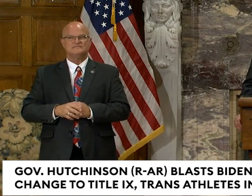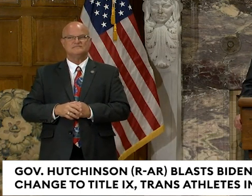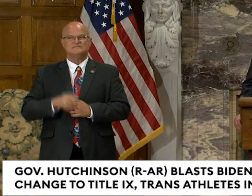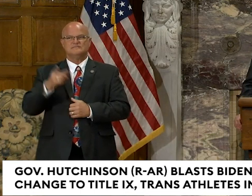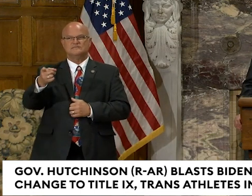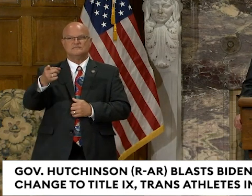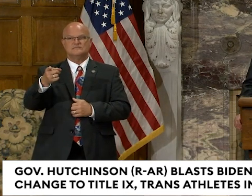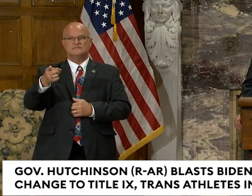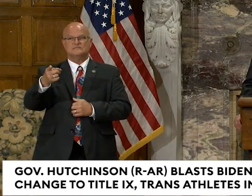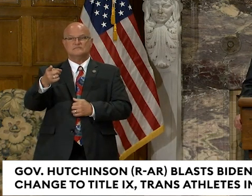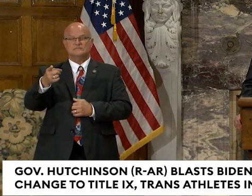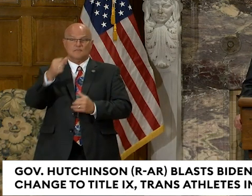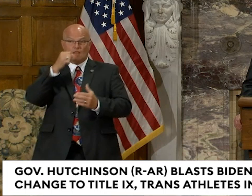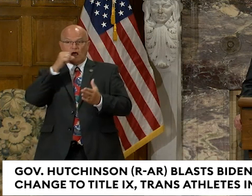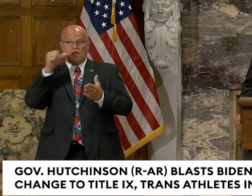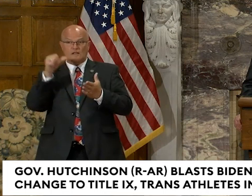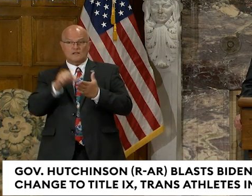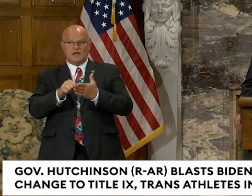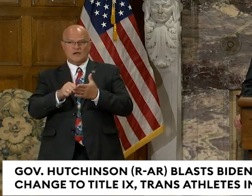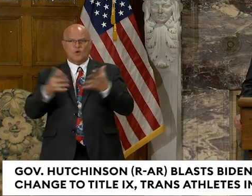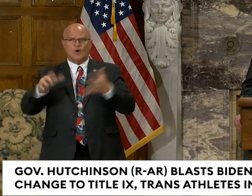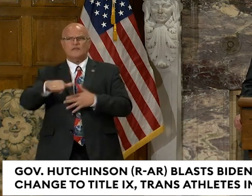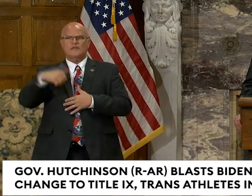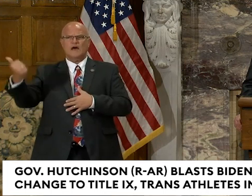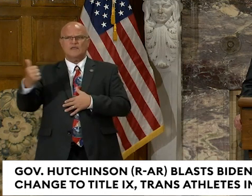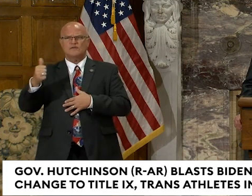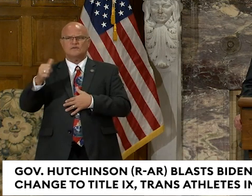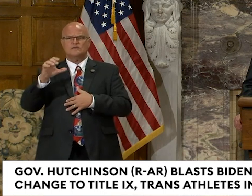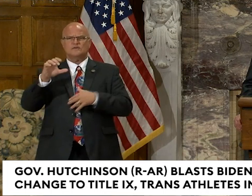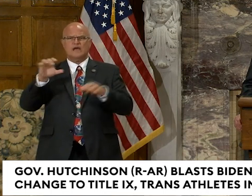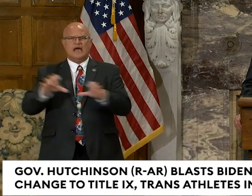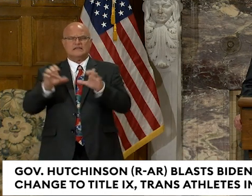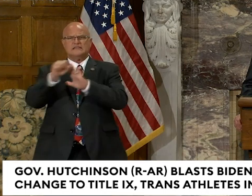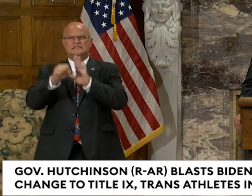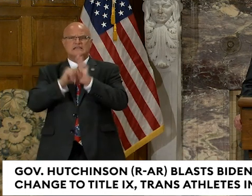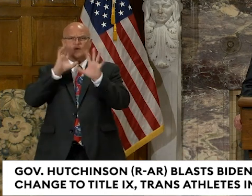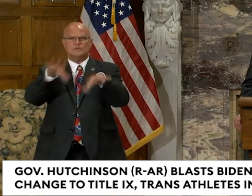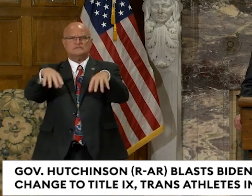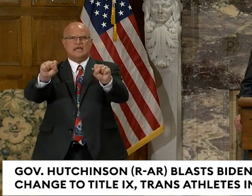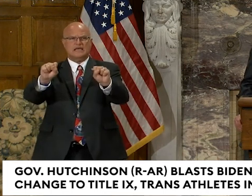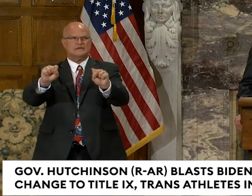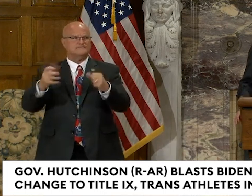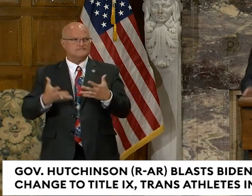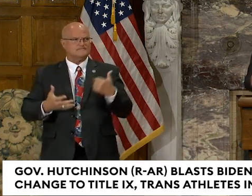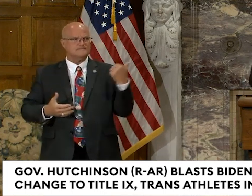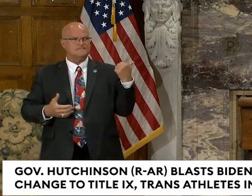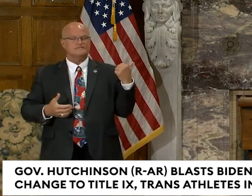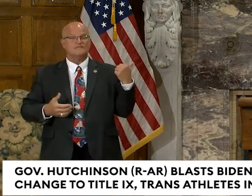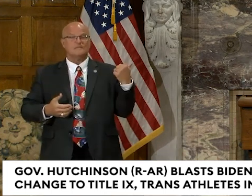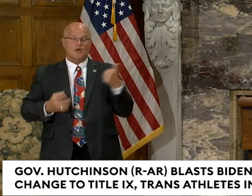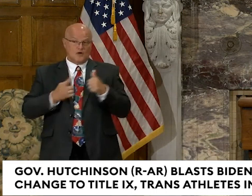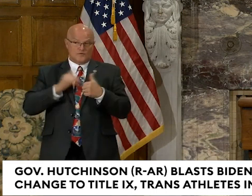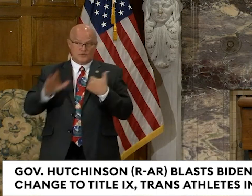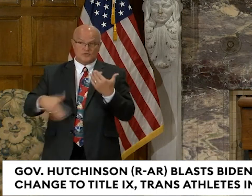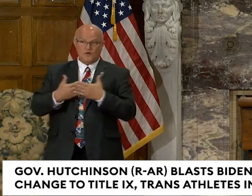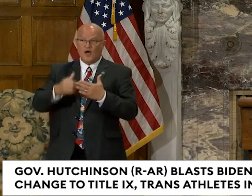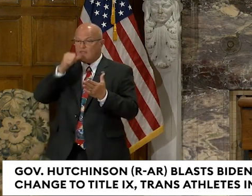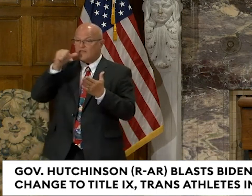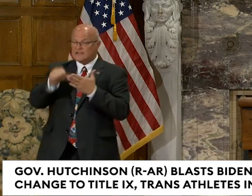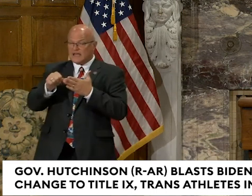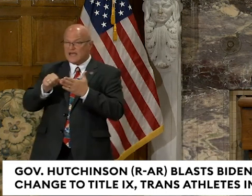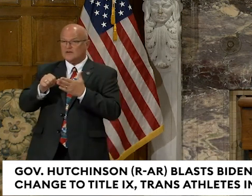So we've got a letter. What are the other concrete actions the state is going to take? Well, first of all, the